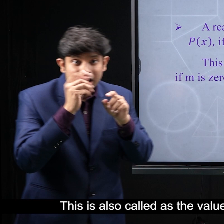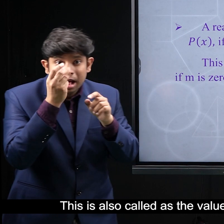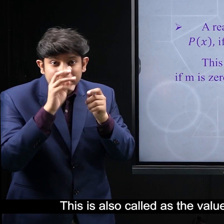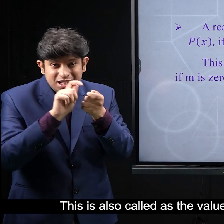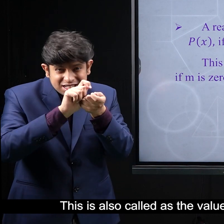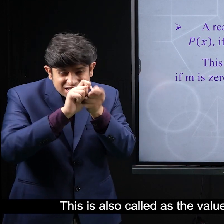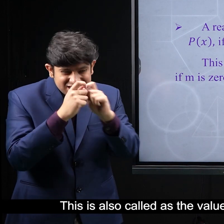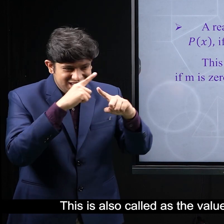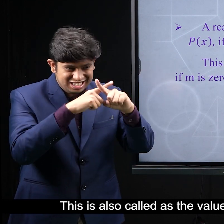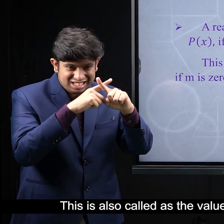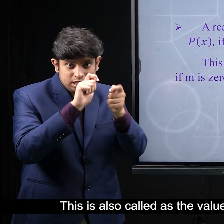0.